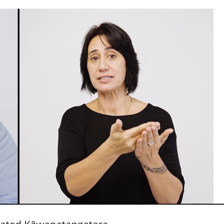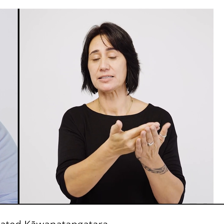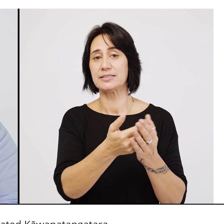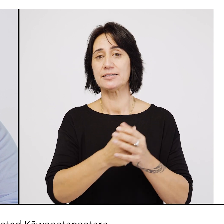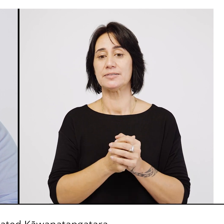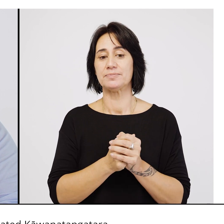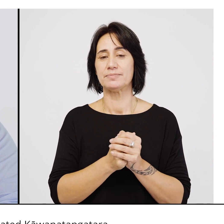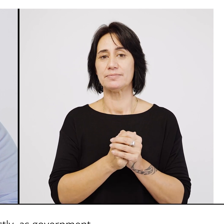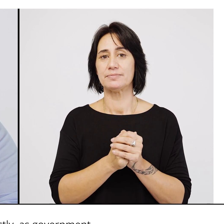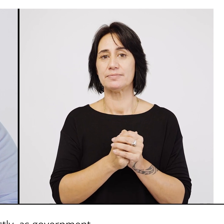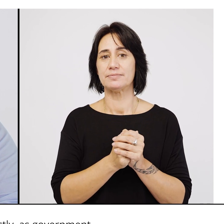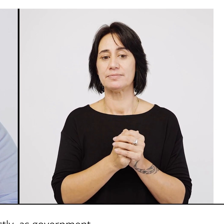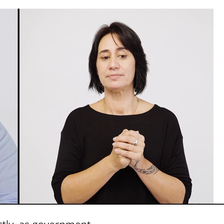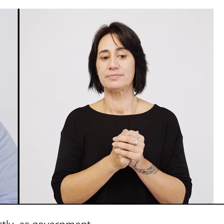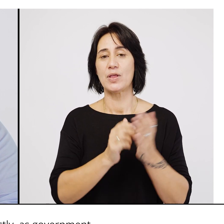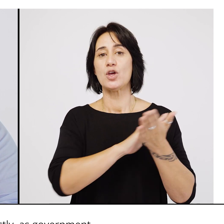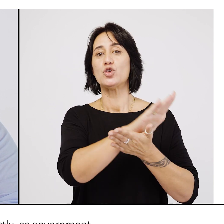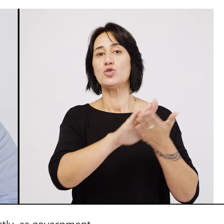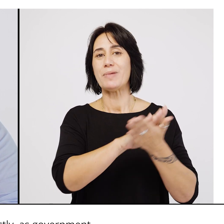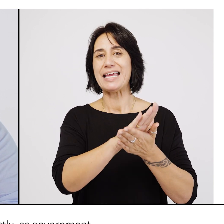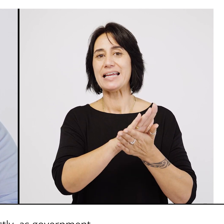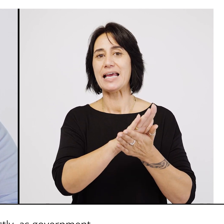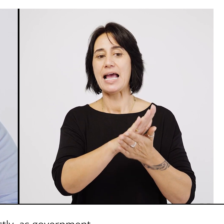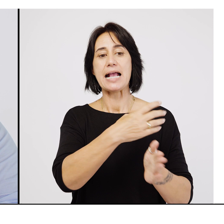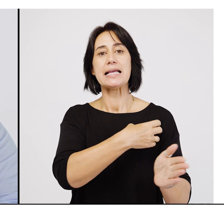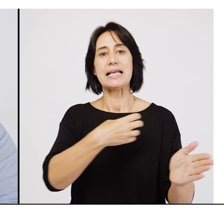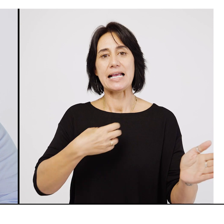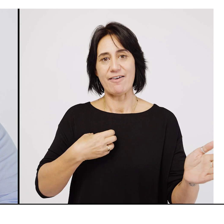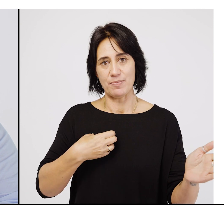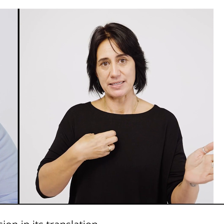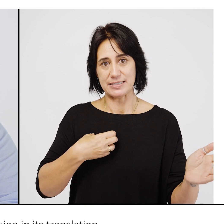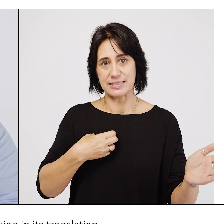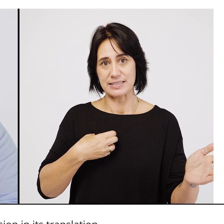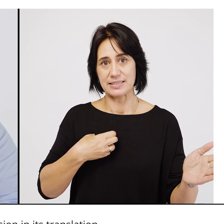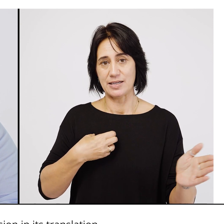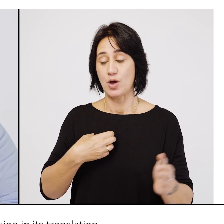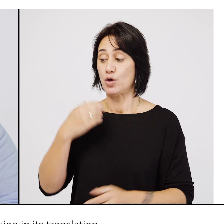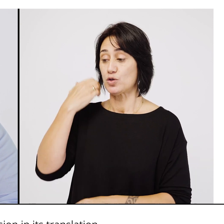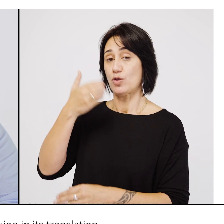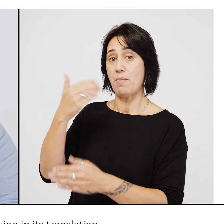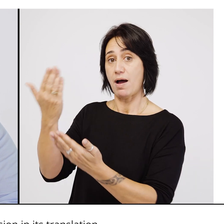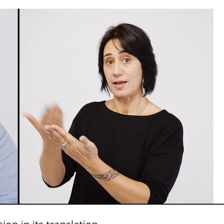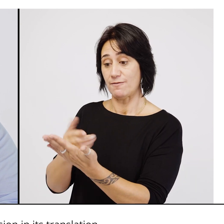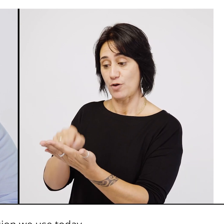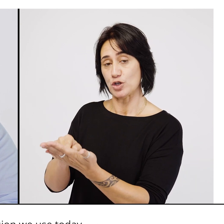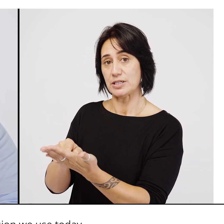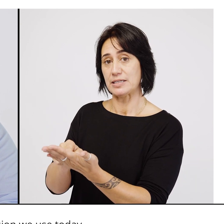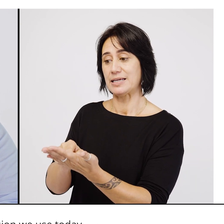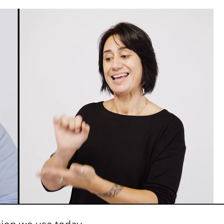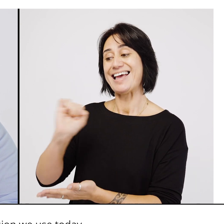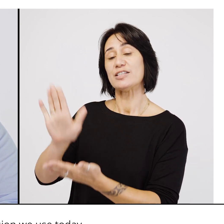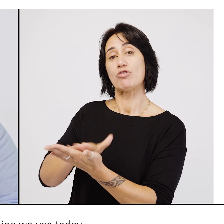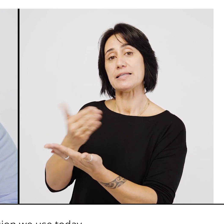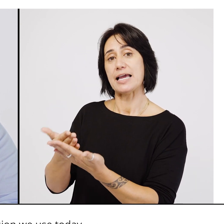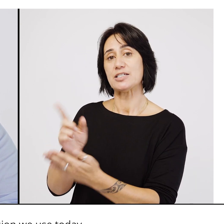translated kāwanatanga more correctly as government. The Maori version and its translation is the